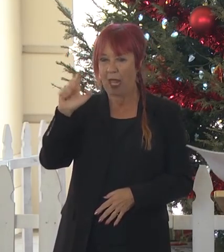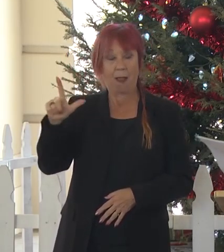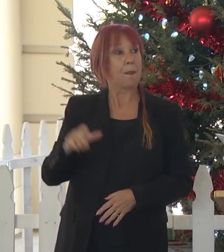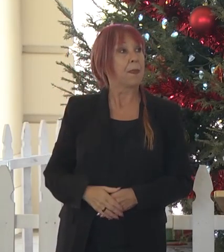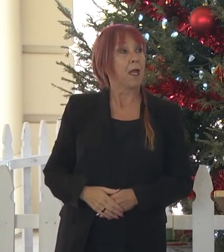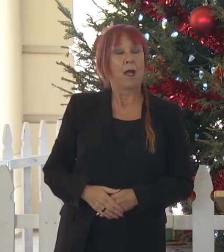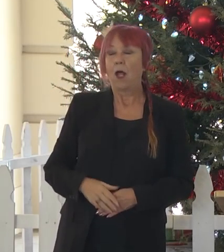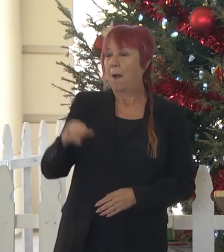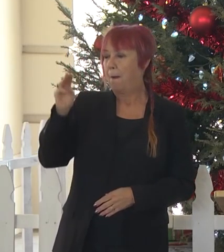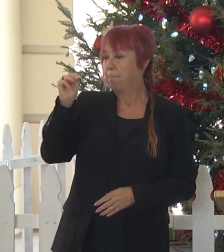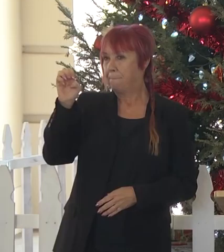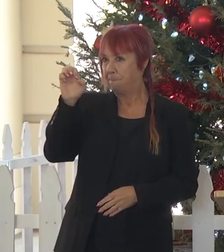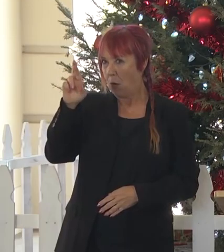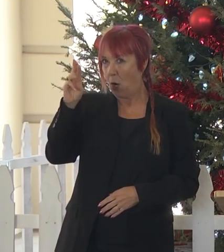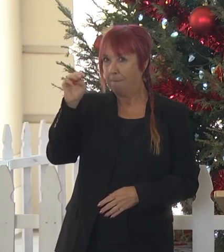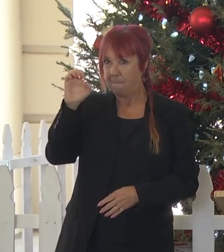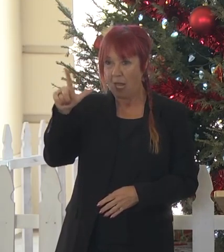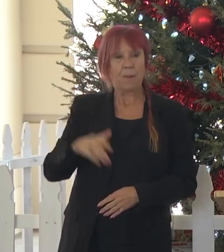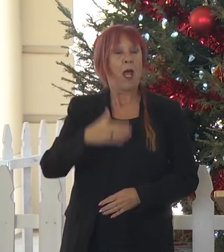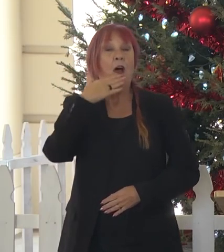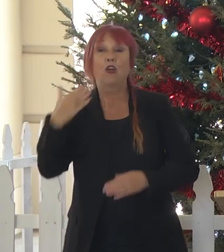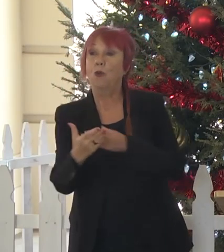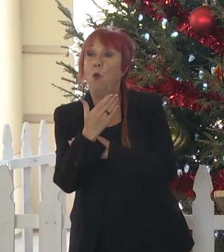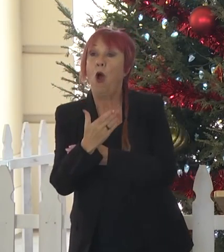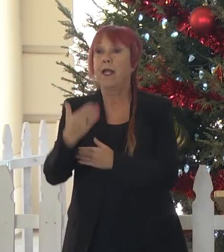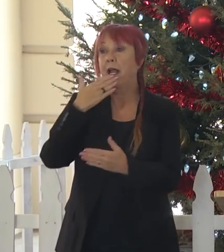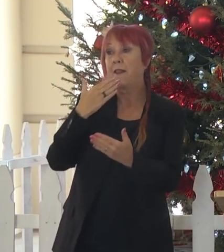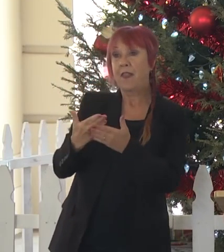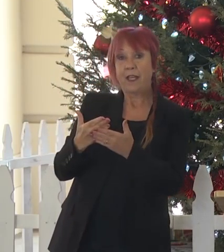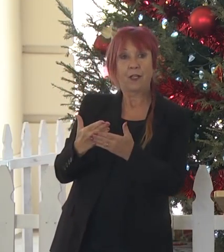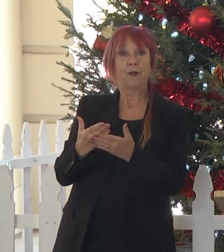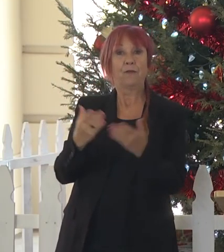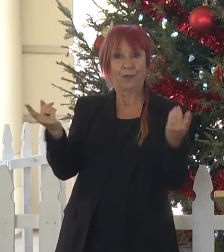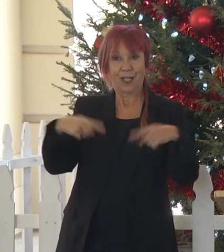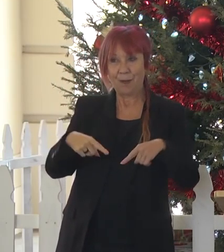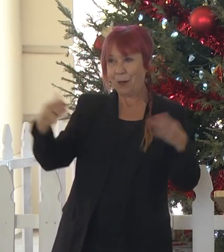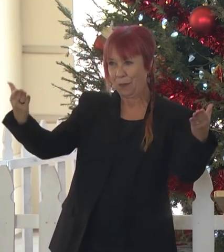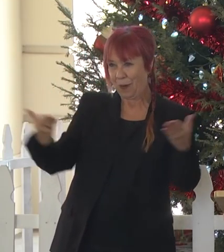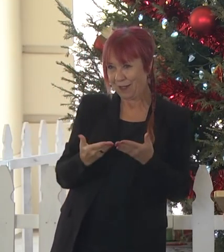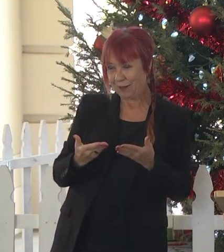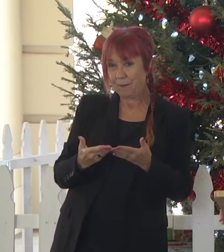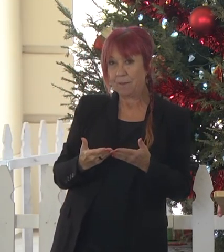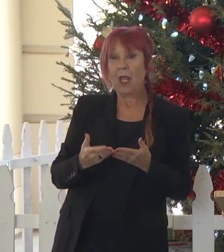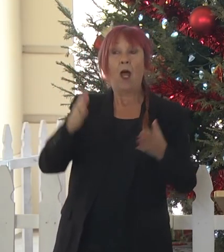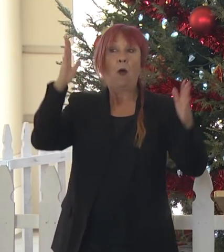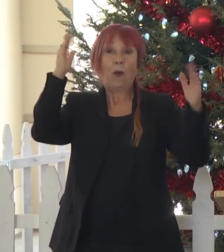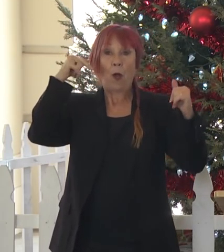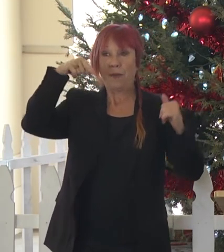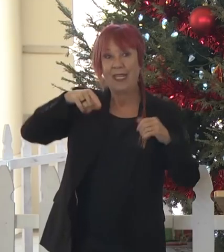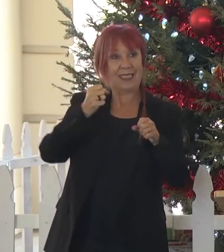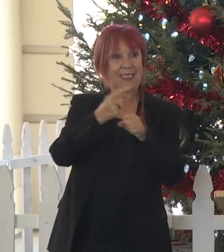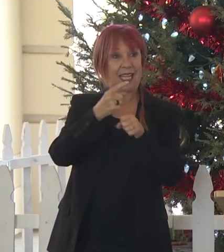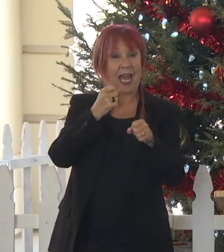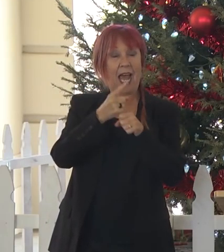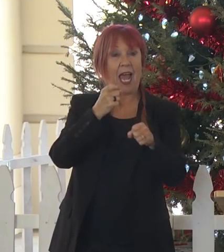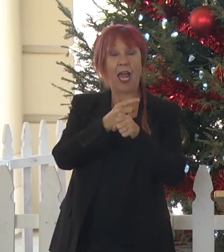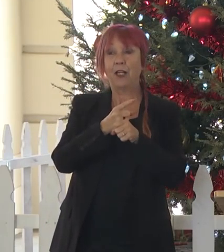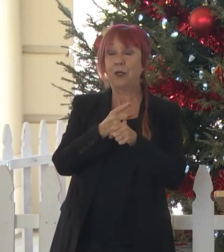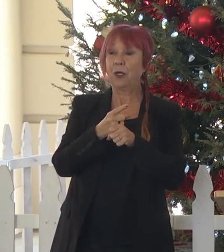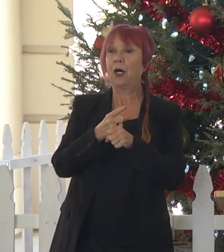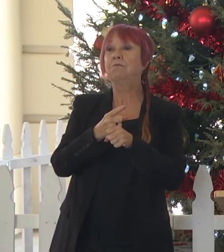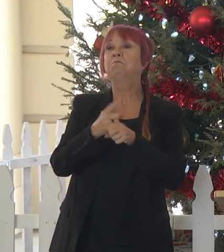Good morning, thank you, William. Good morning and welcome to Pasadena. We hold these annual press conferences to help ensure that